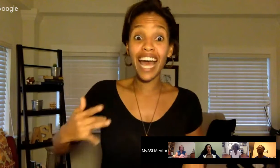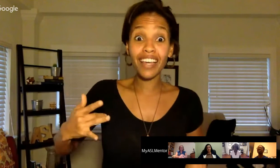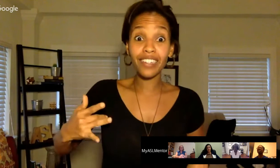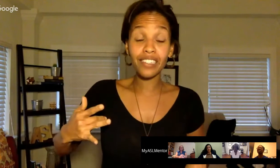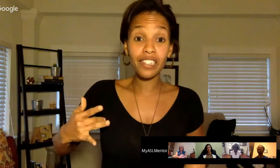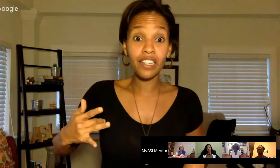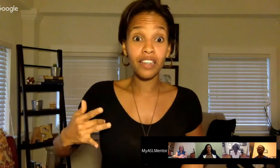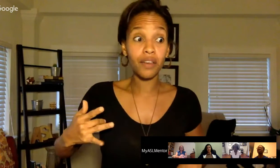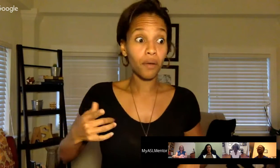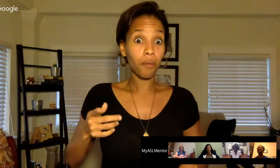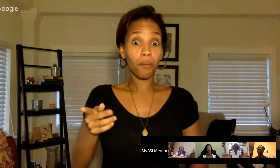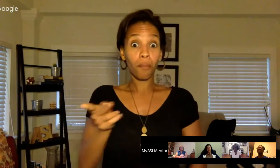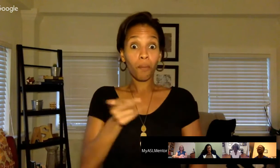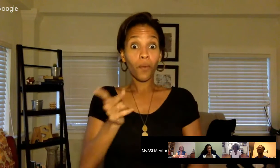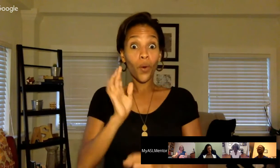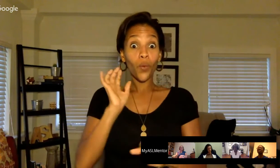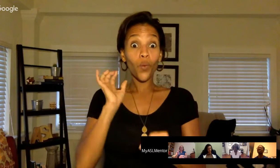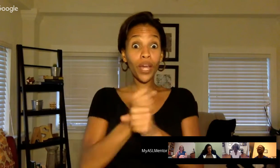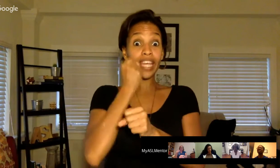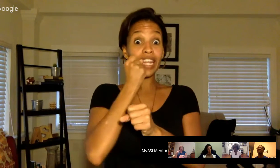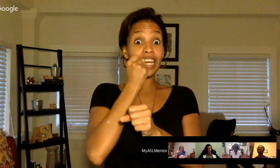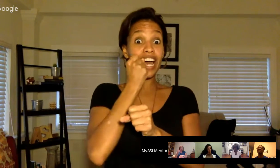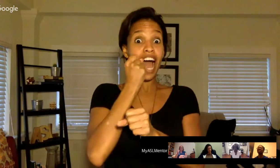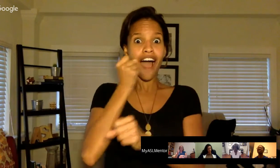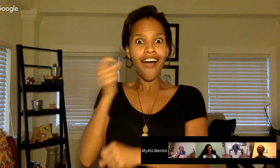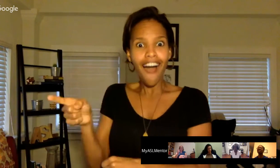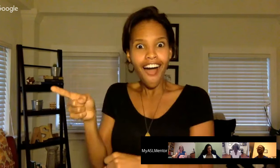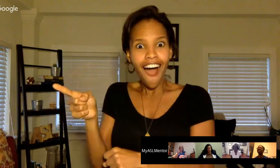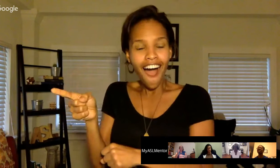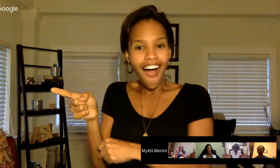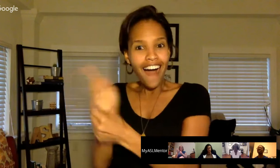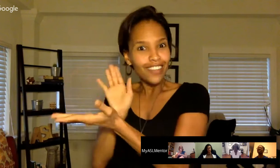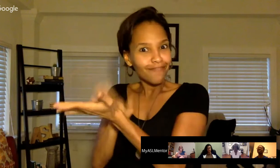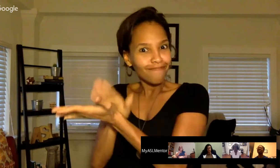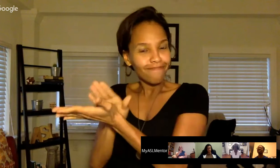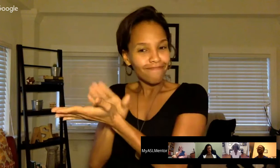people tend win.